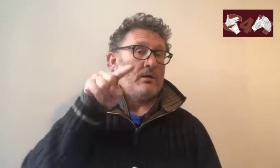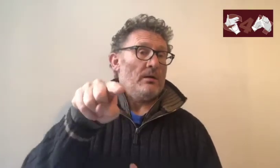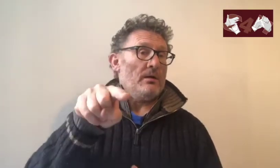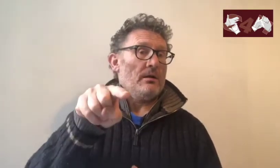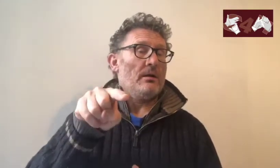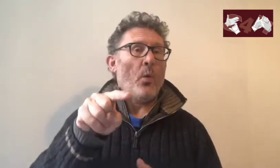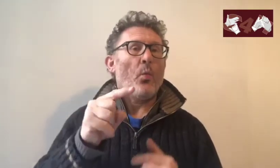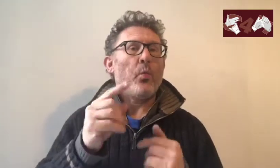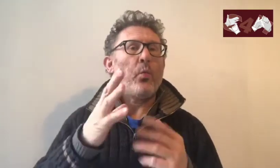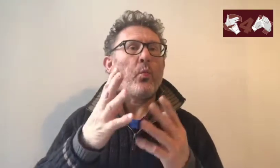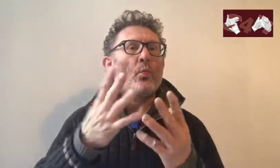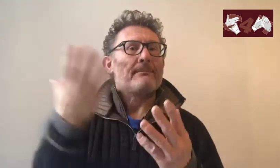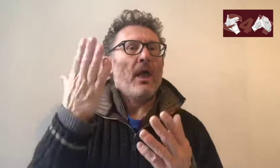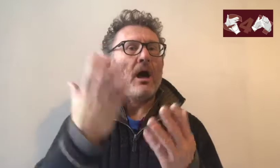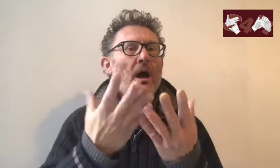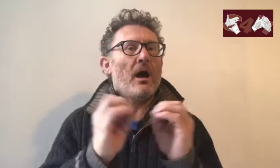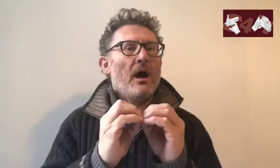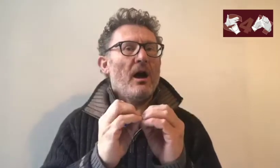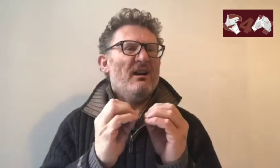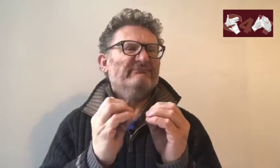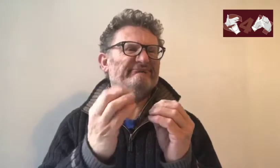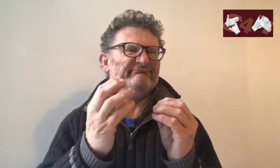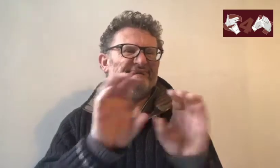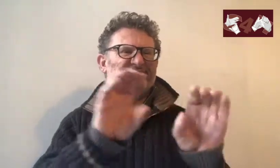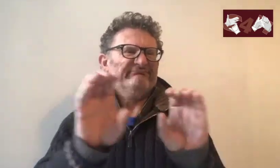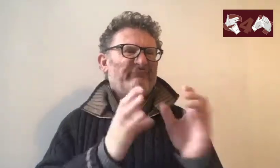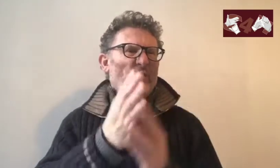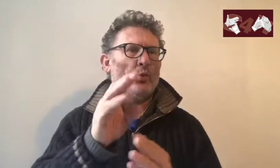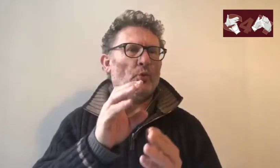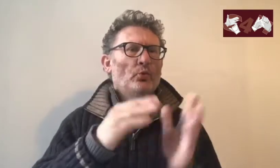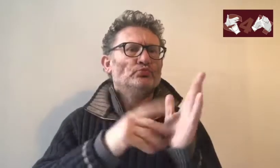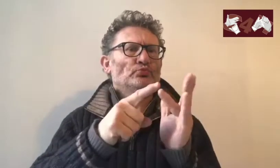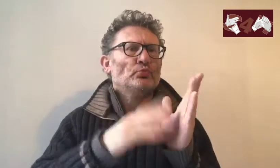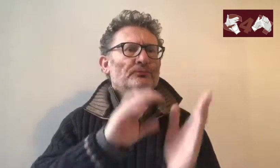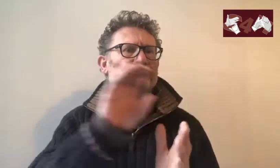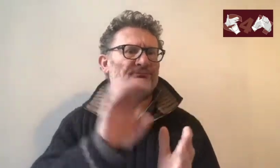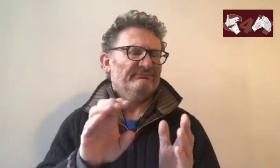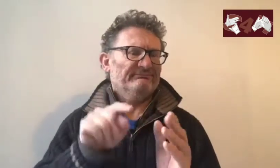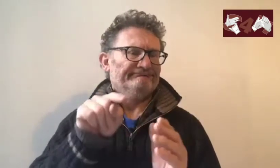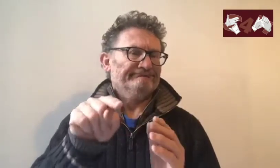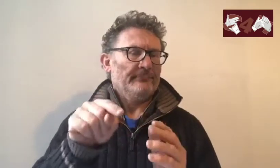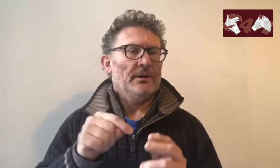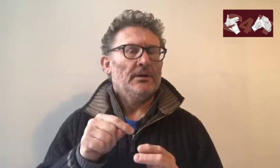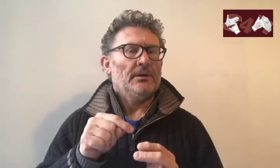I've been really grateful for a webinar that took place in 2020, which took place via